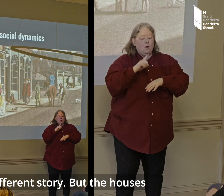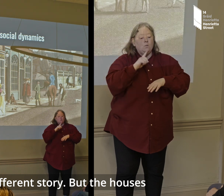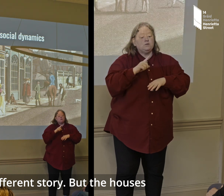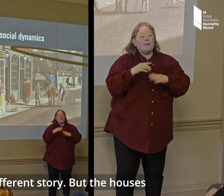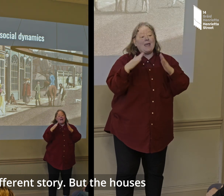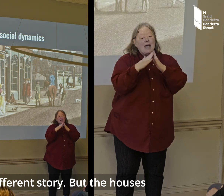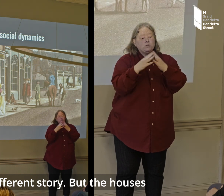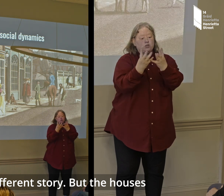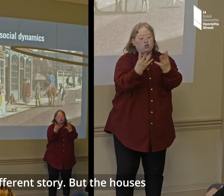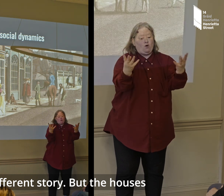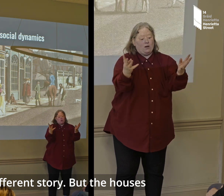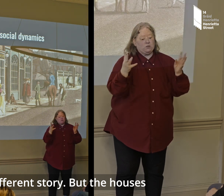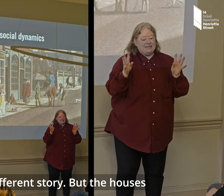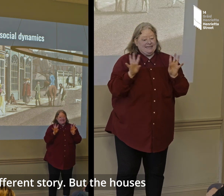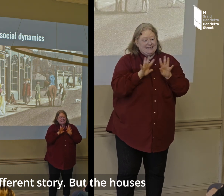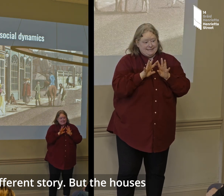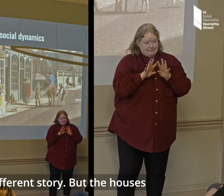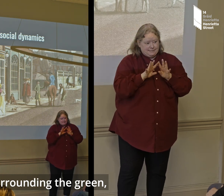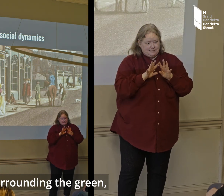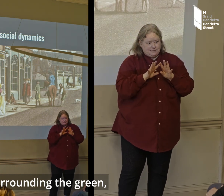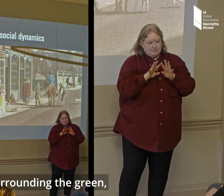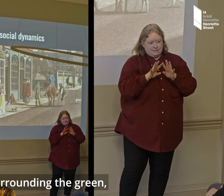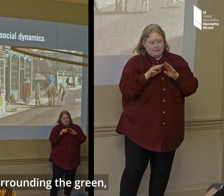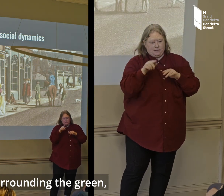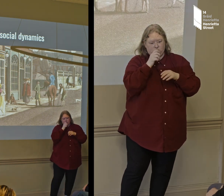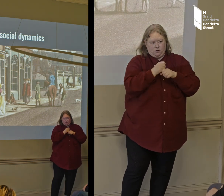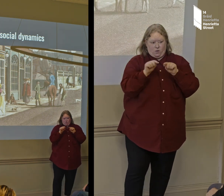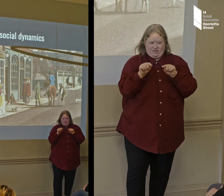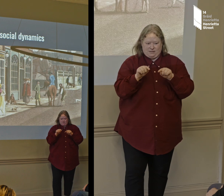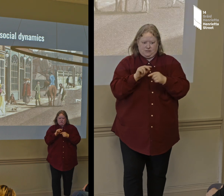different story. But the houses surrounding the